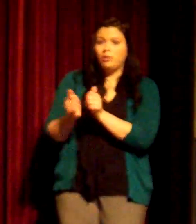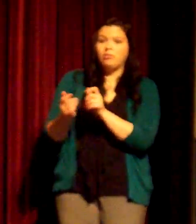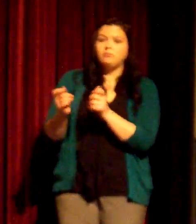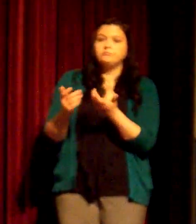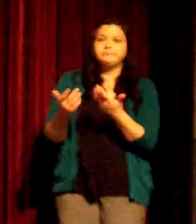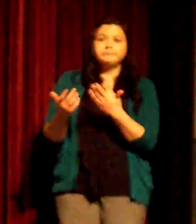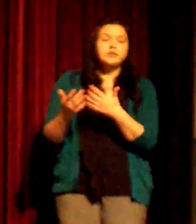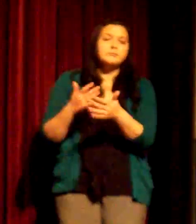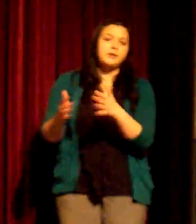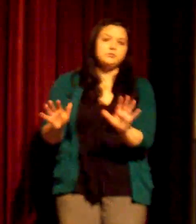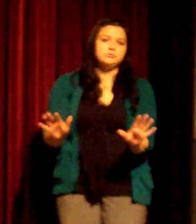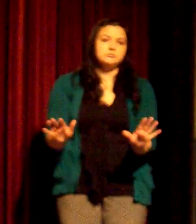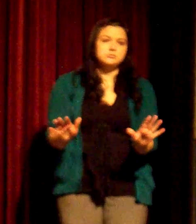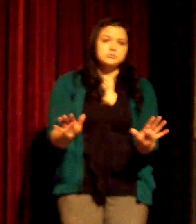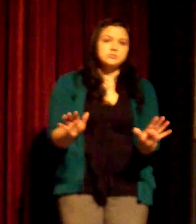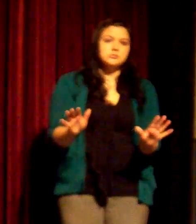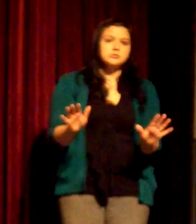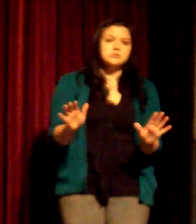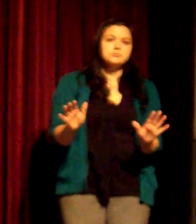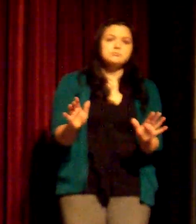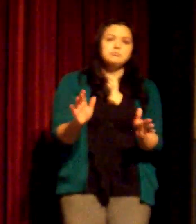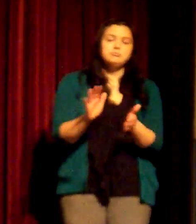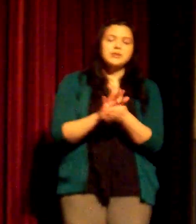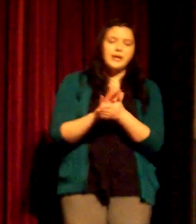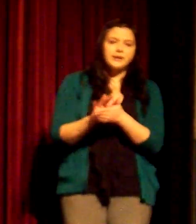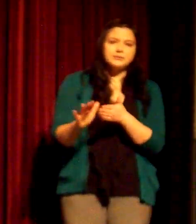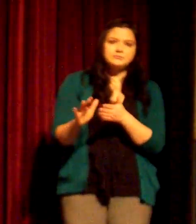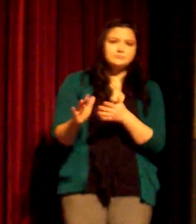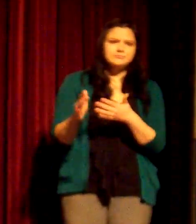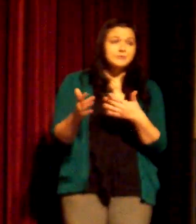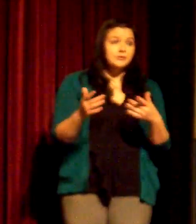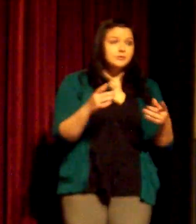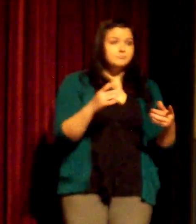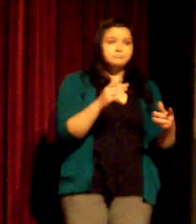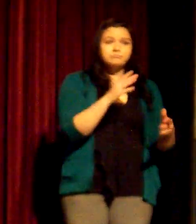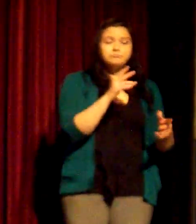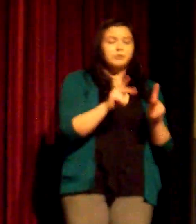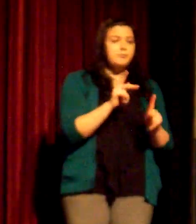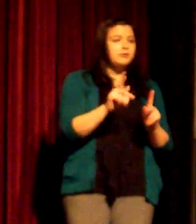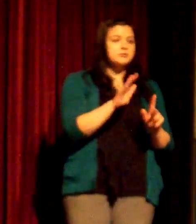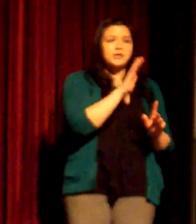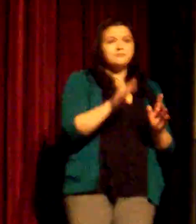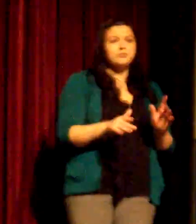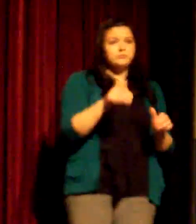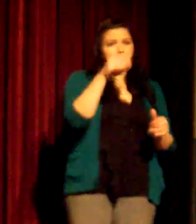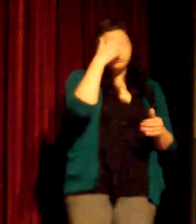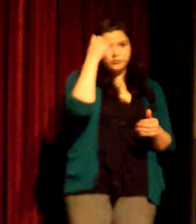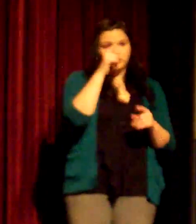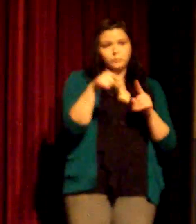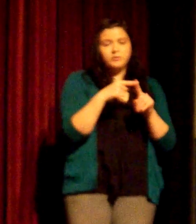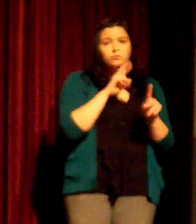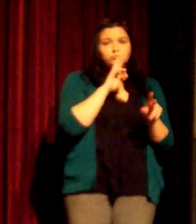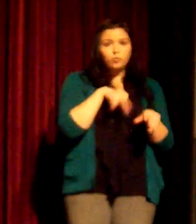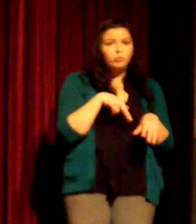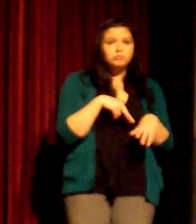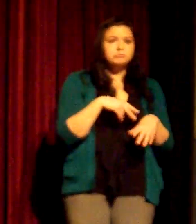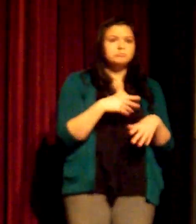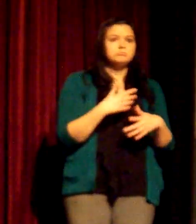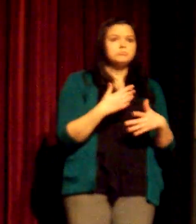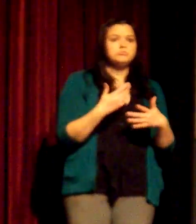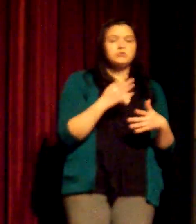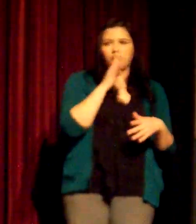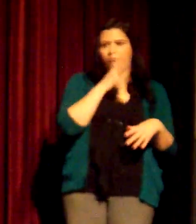your graduation. Although my morning was a little bit different than 14 years ago today, I had to listen to Old McDonald on the recorder 14 times for my